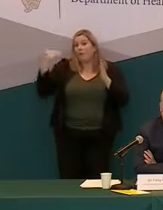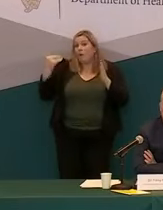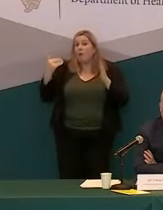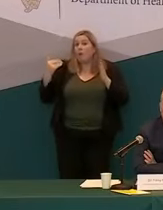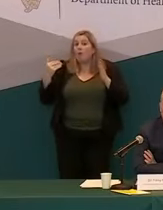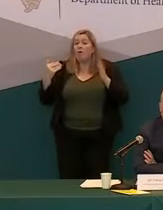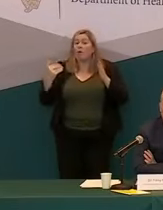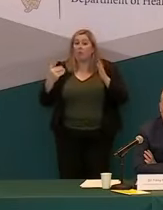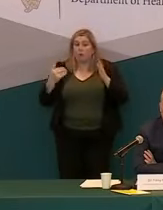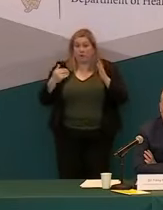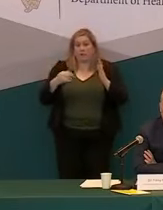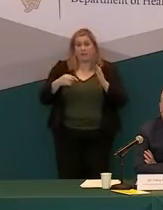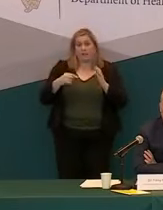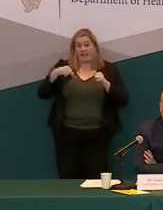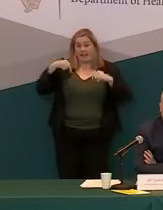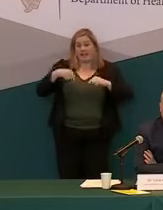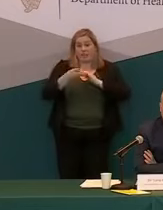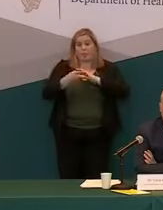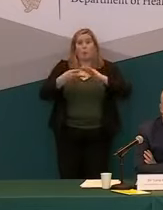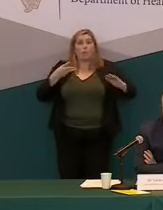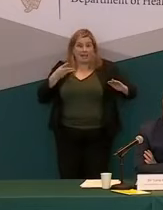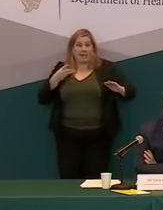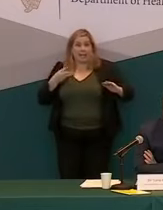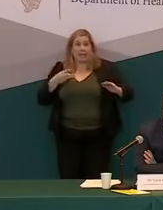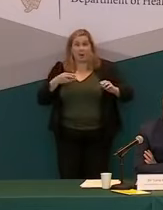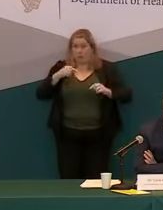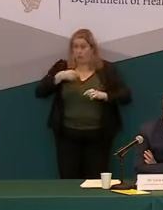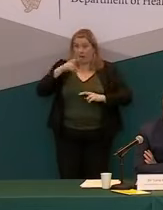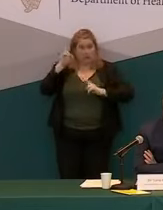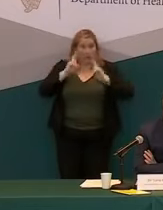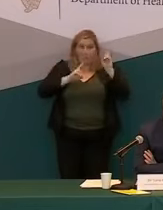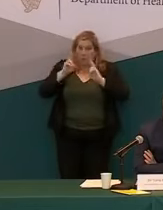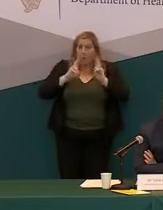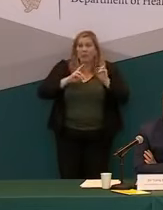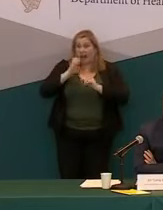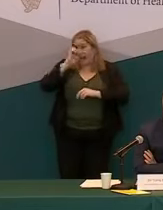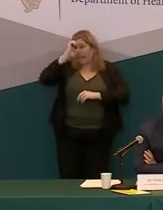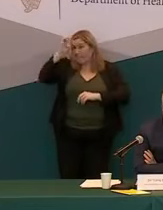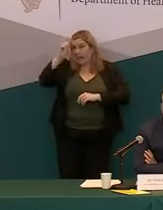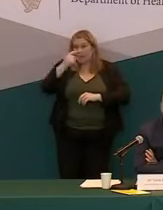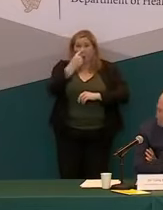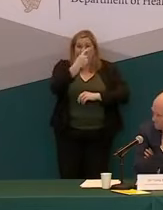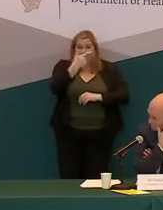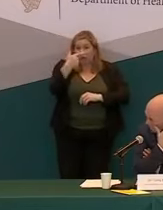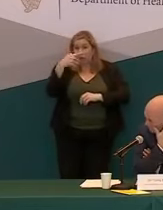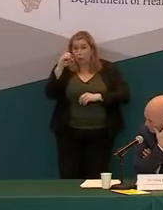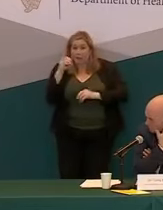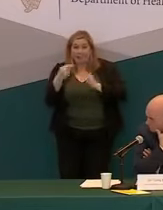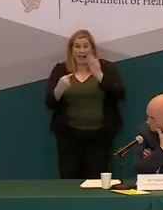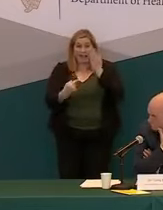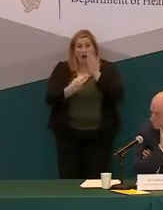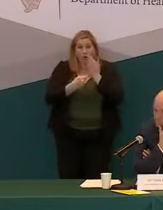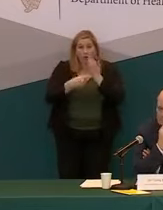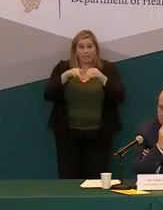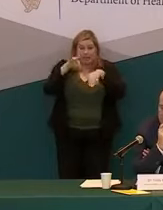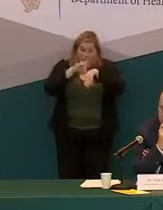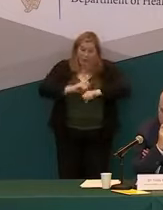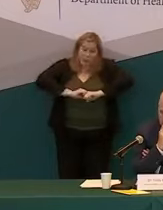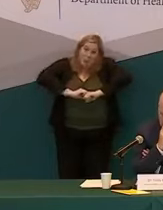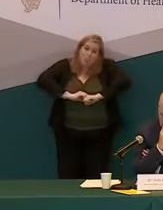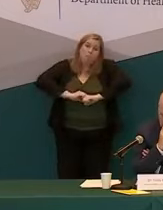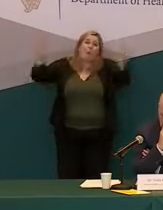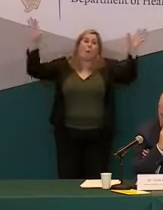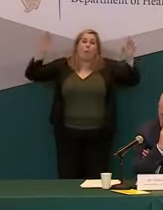around this week, actually, we would have been looking at 120,000 or so infections in